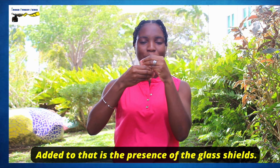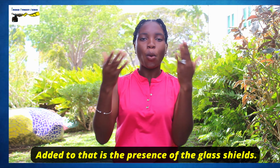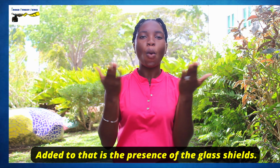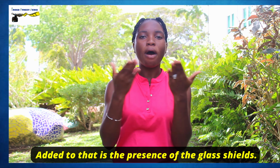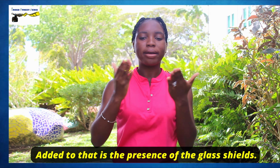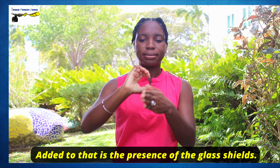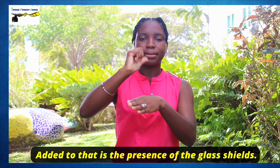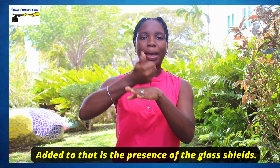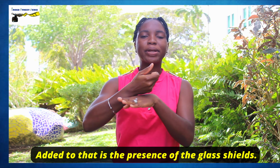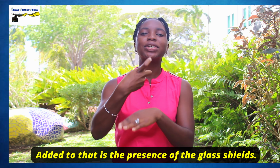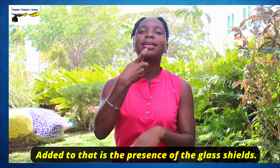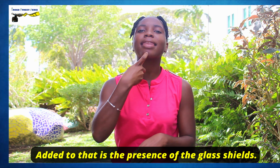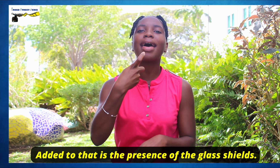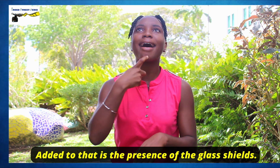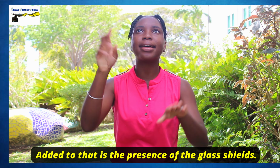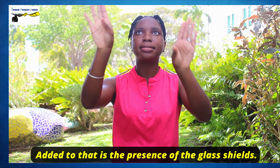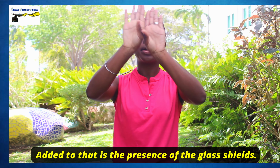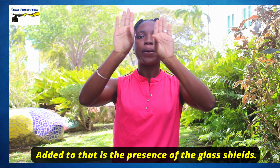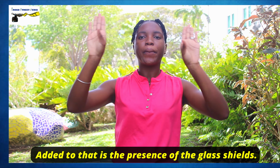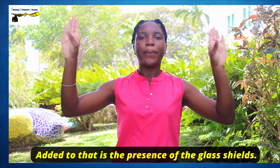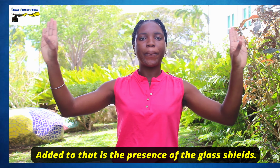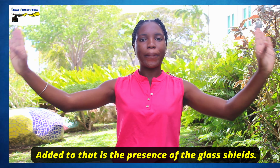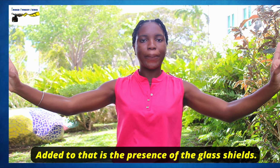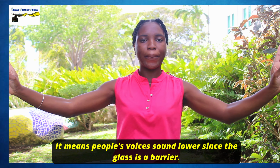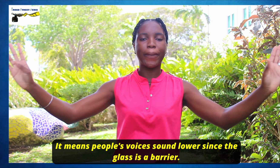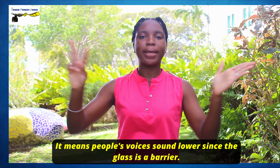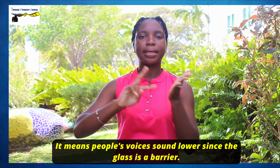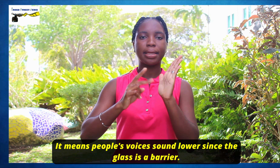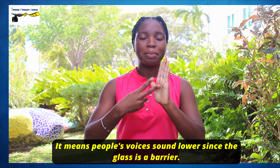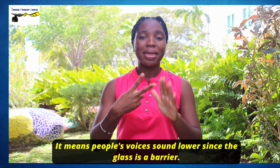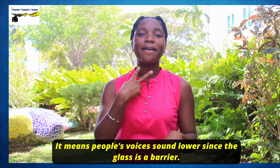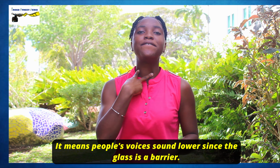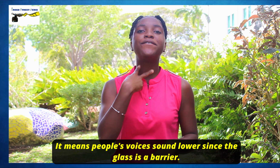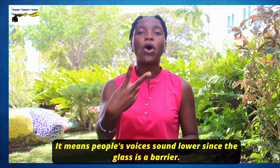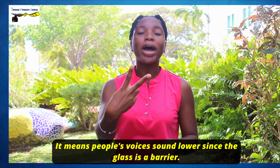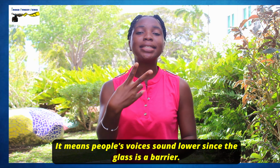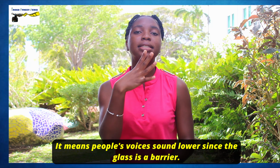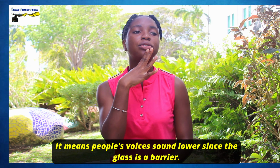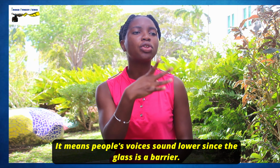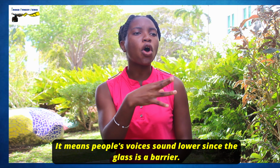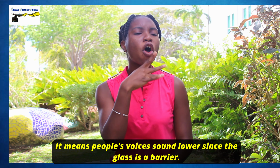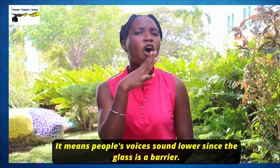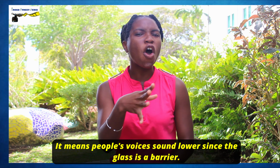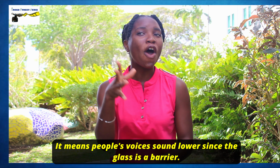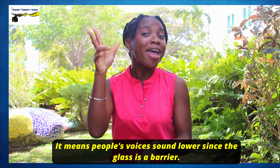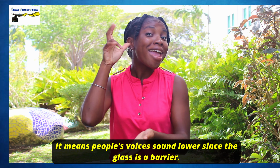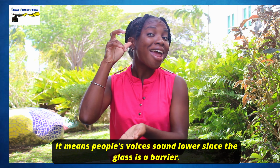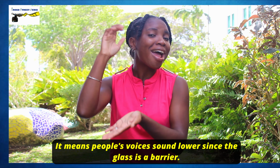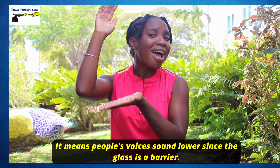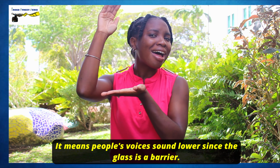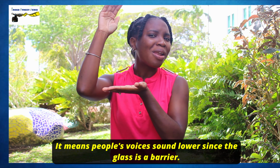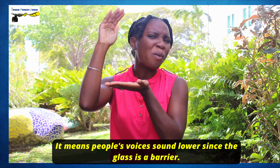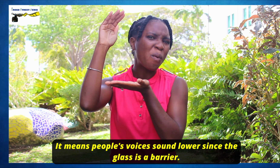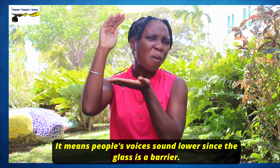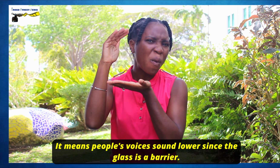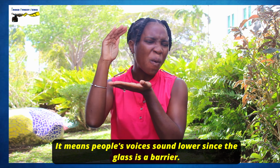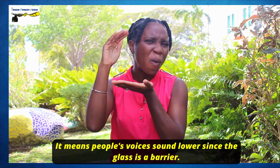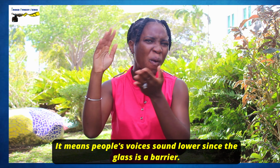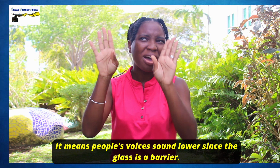the presence of the glass shields. It means people's voices sound lower since the glass is a